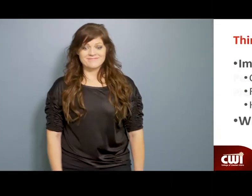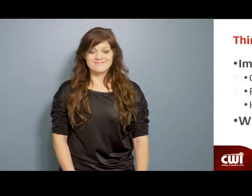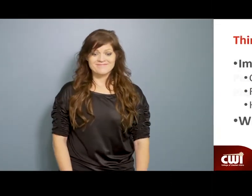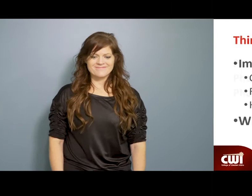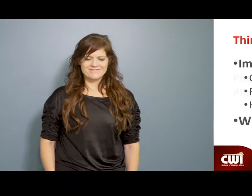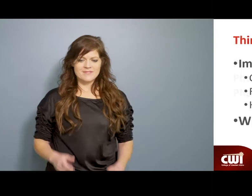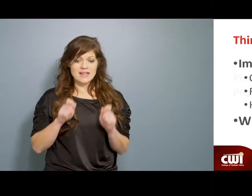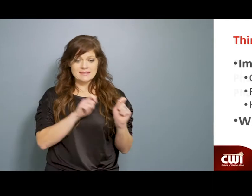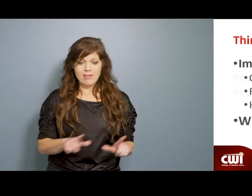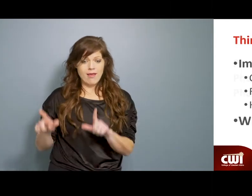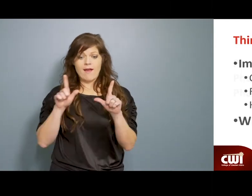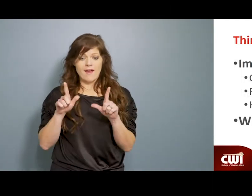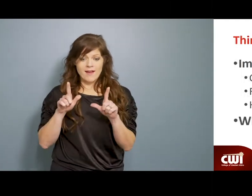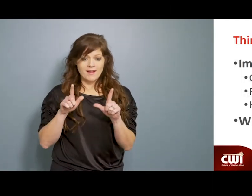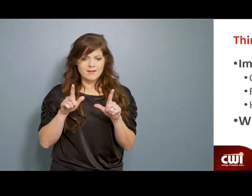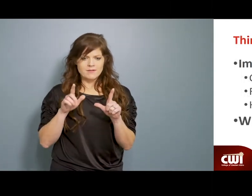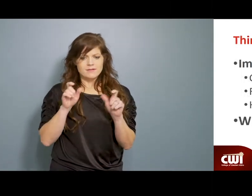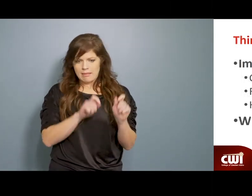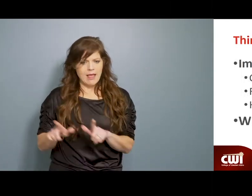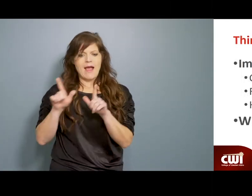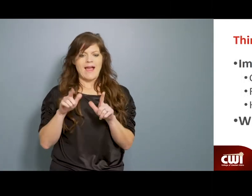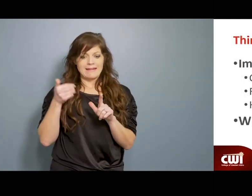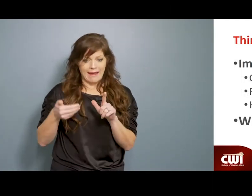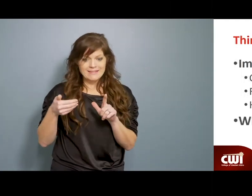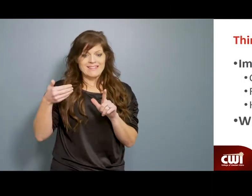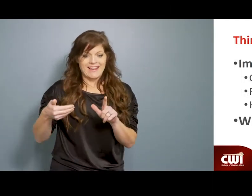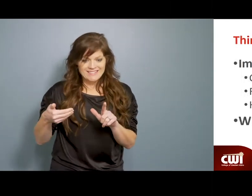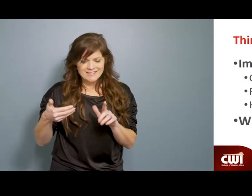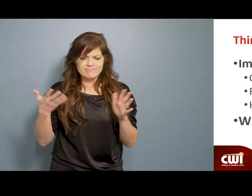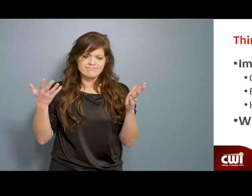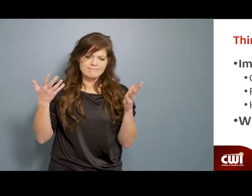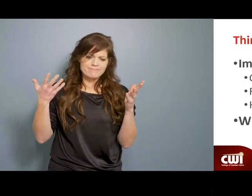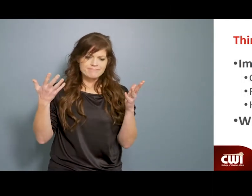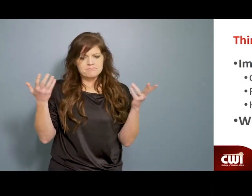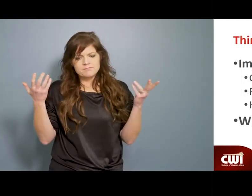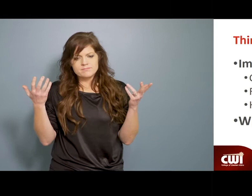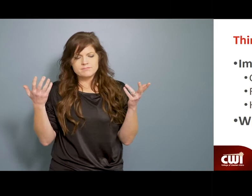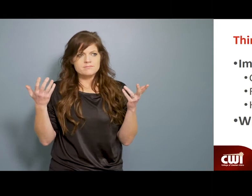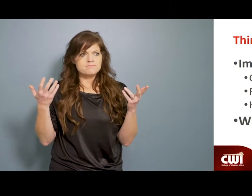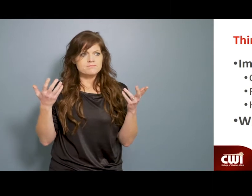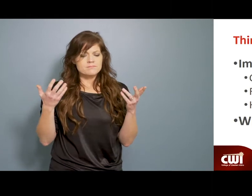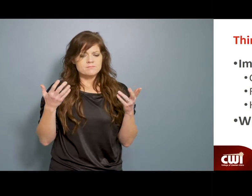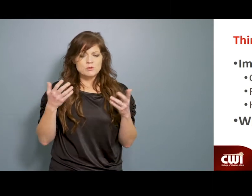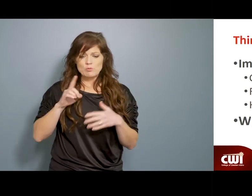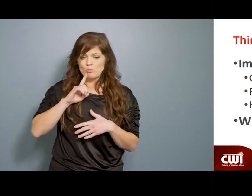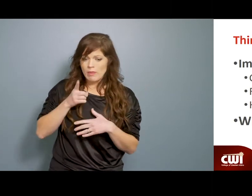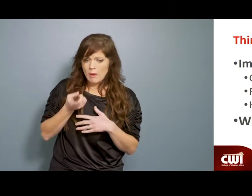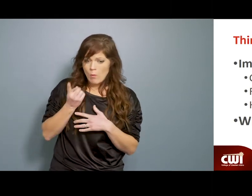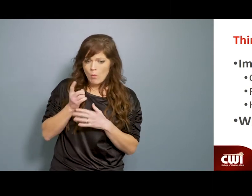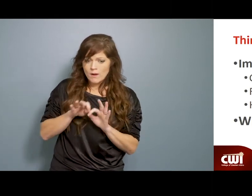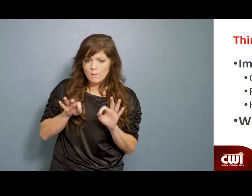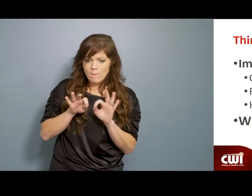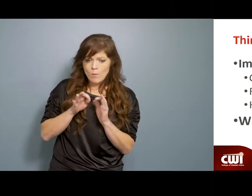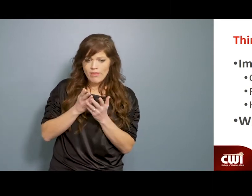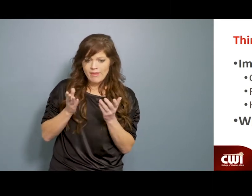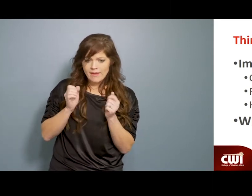Next slide. Next slide. I guess one important thing to